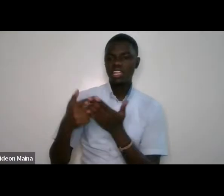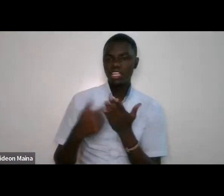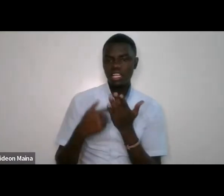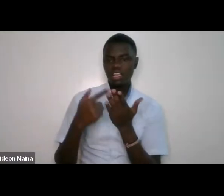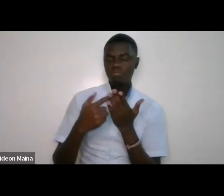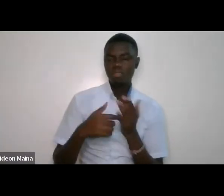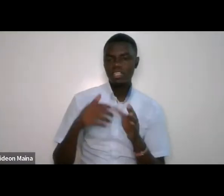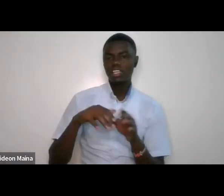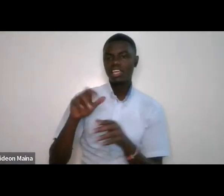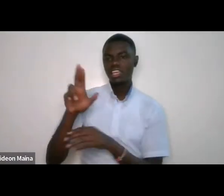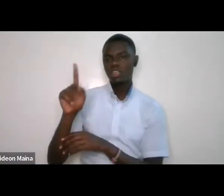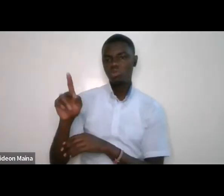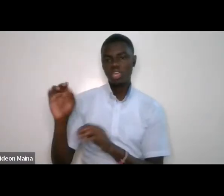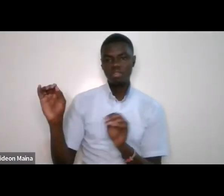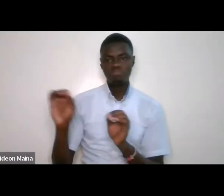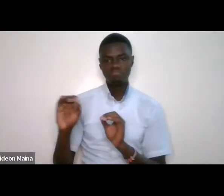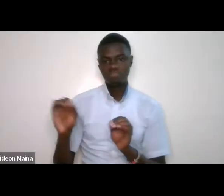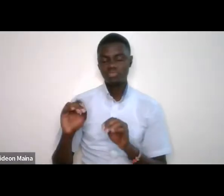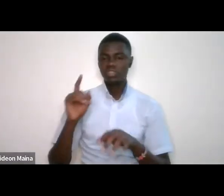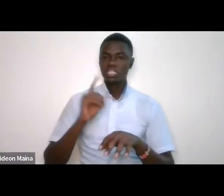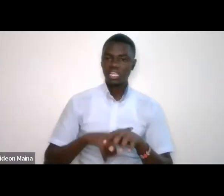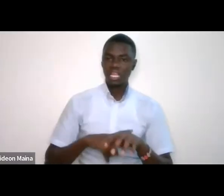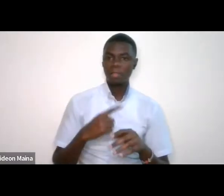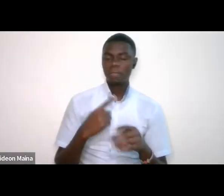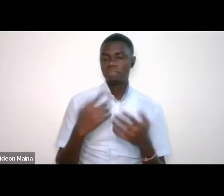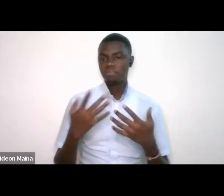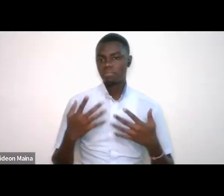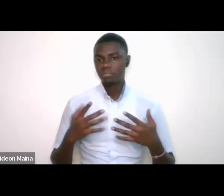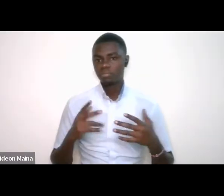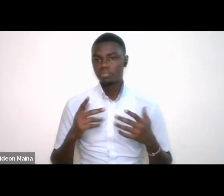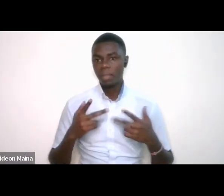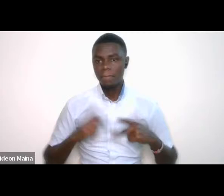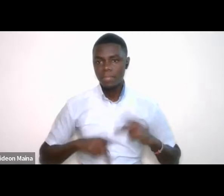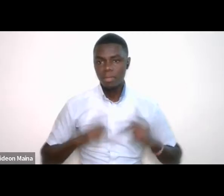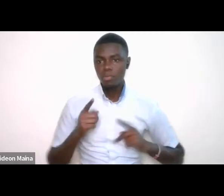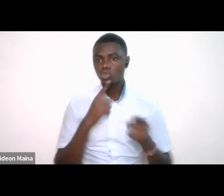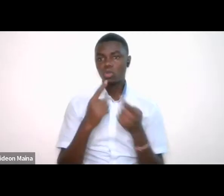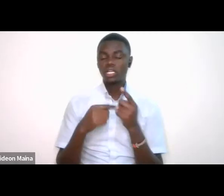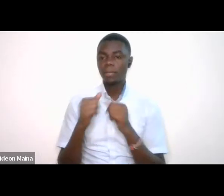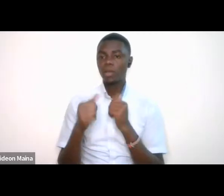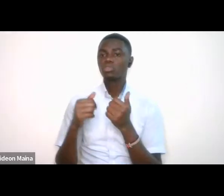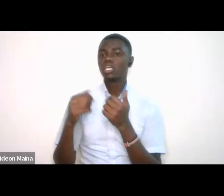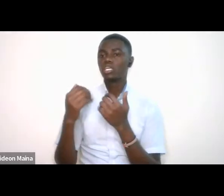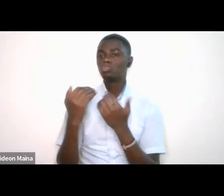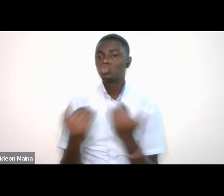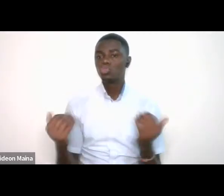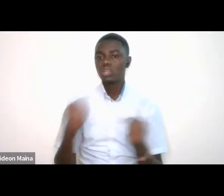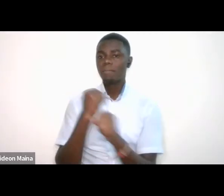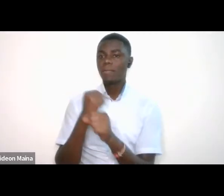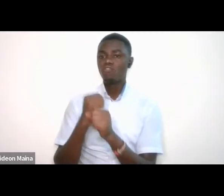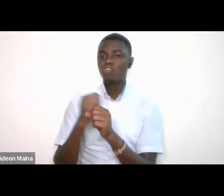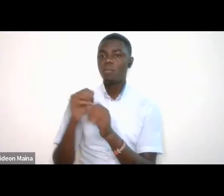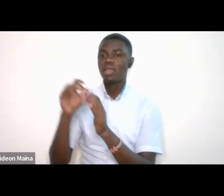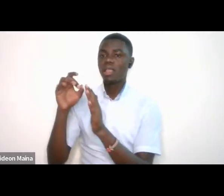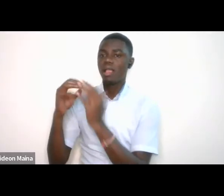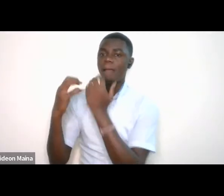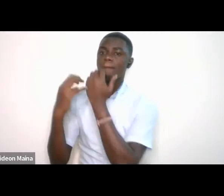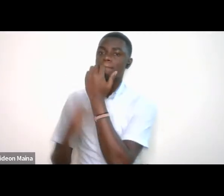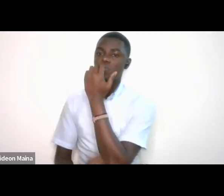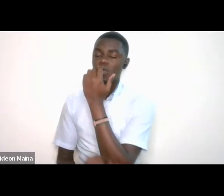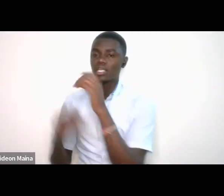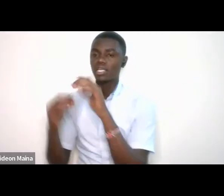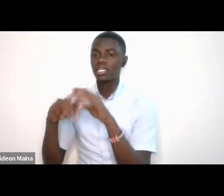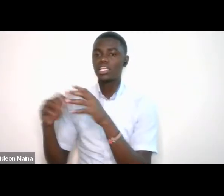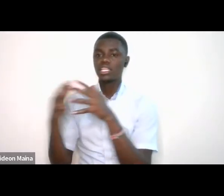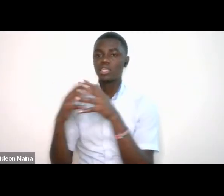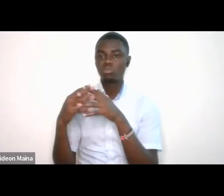people talk about why children perform poorly in the United States. He talks about elaborated codes in